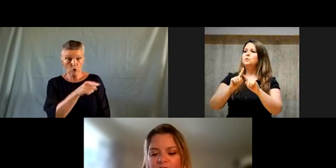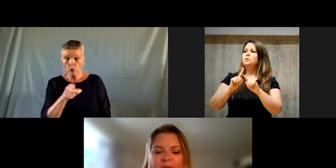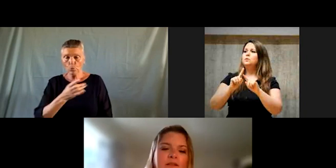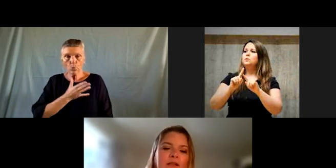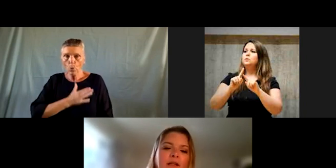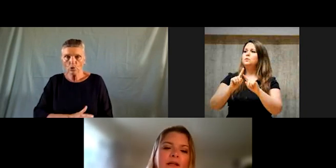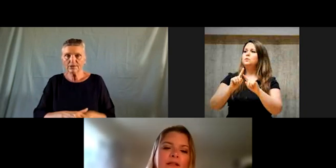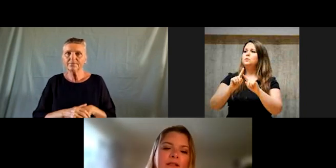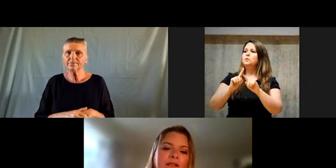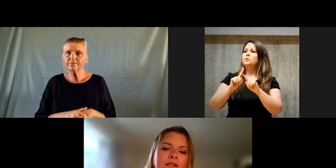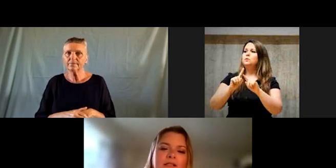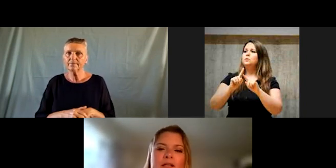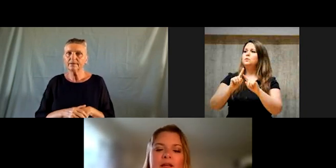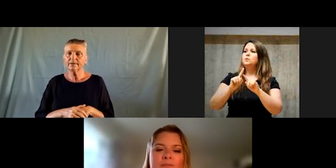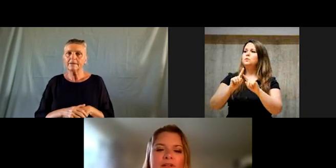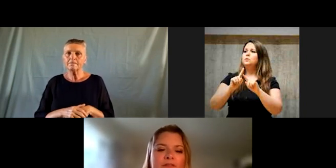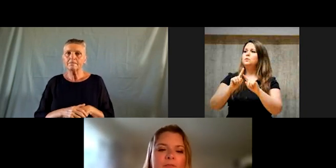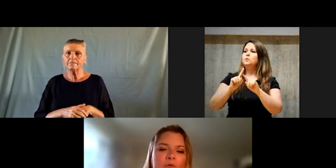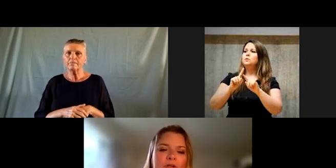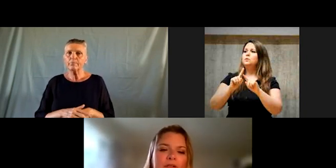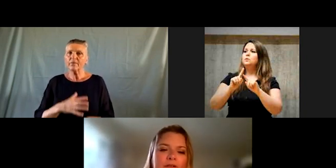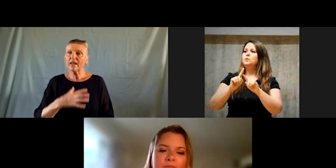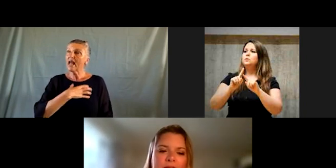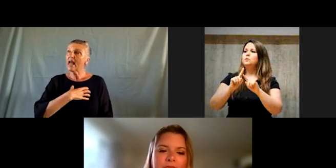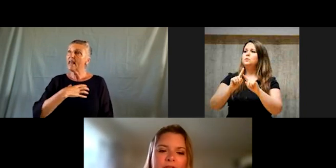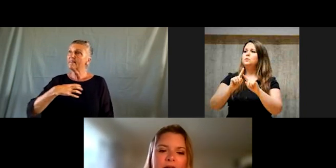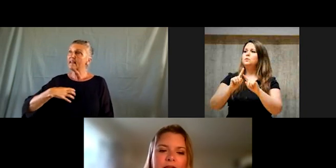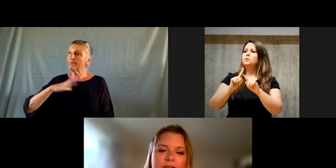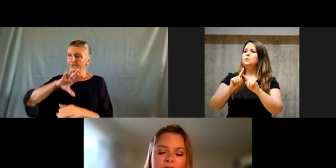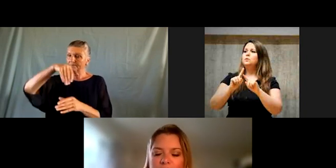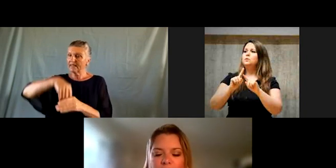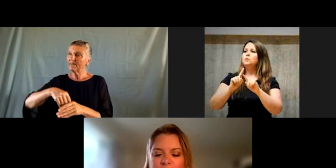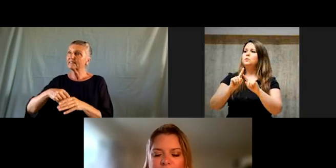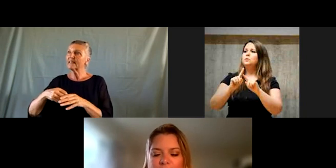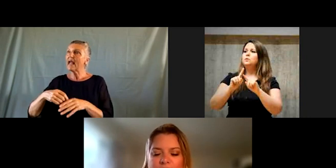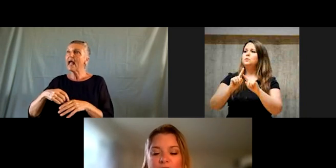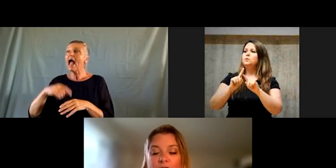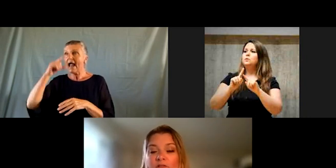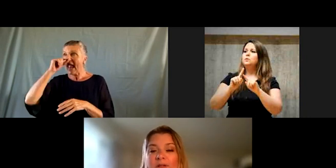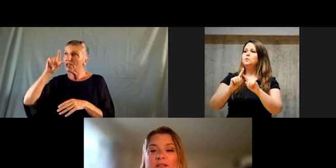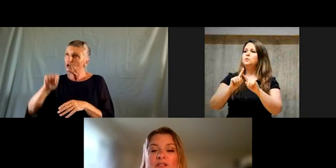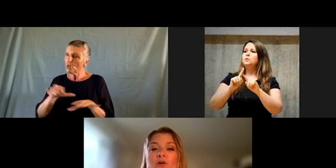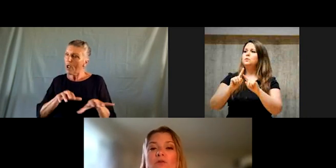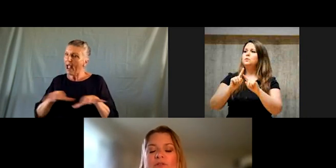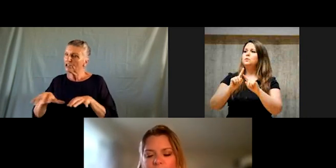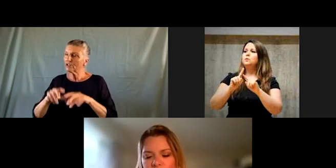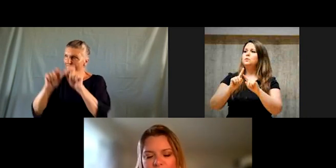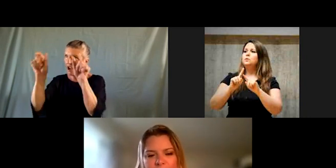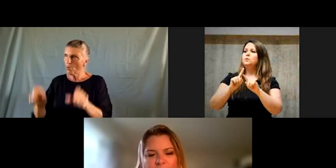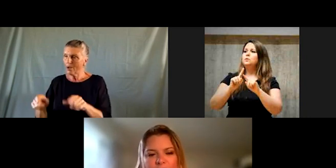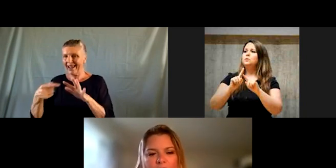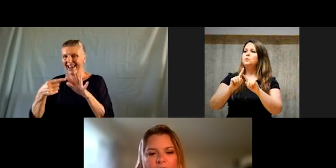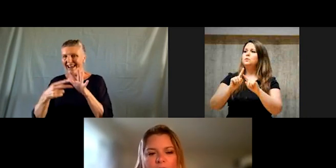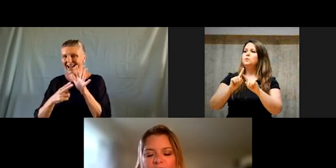So the government landed in this enabling framework, something that, you know, government is comfortable